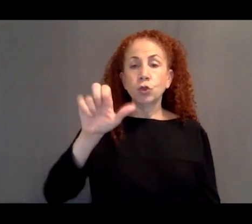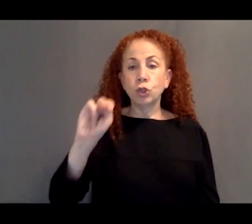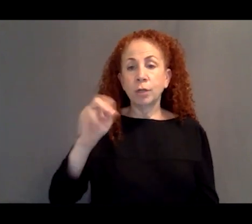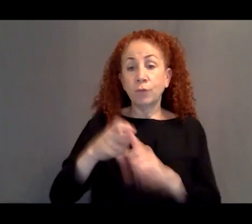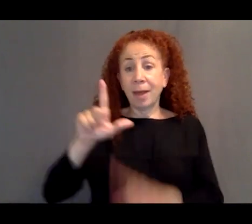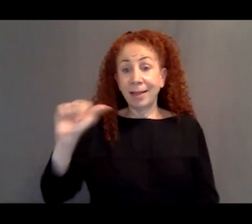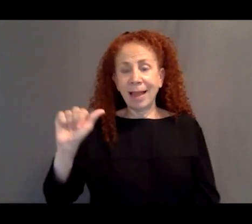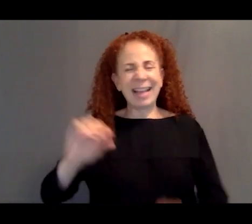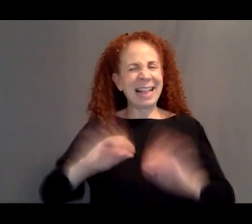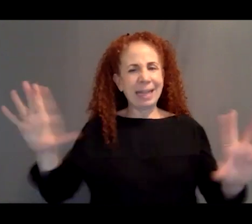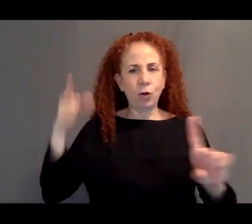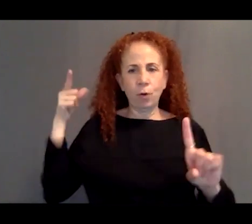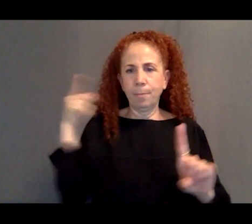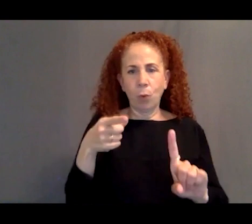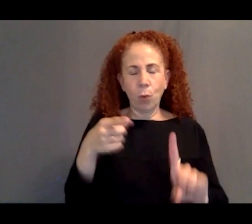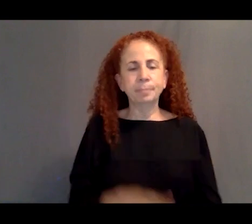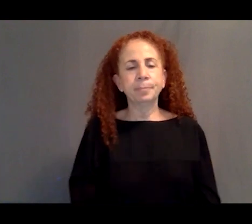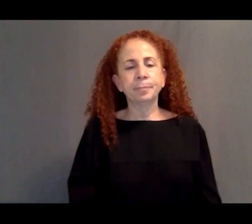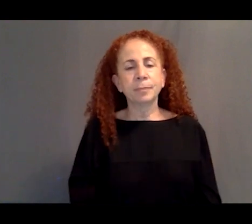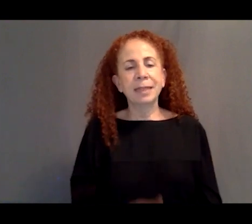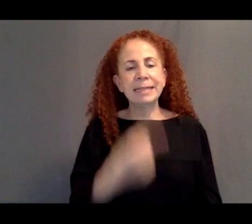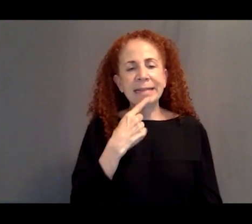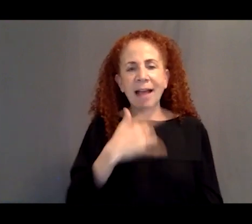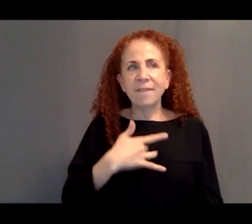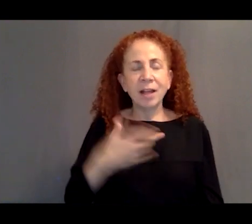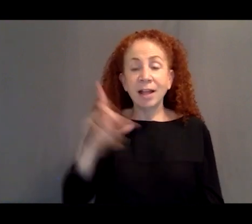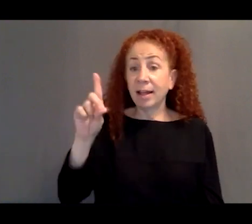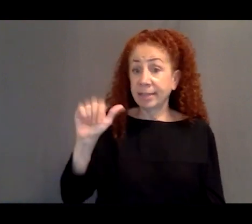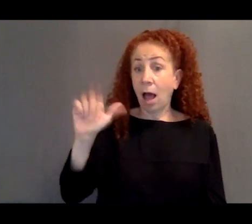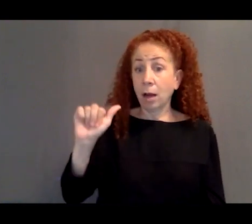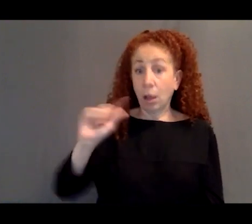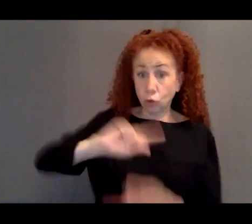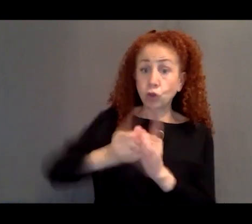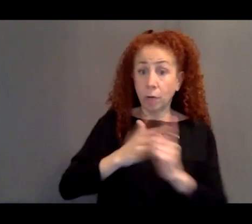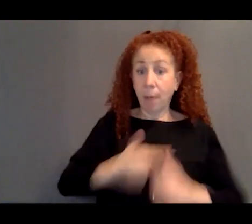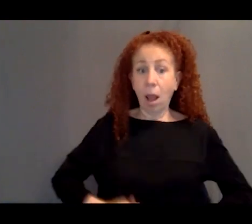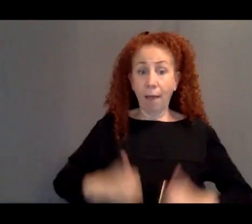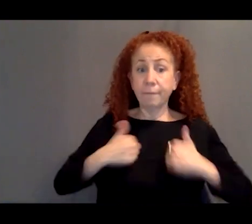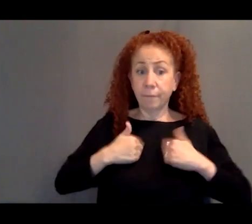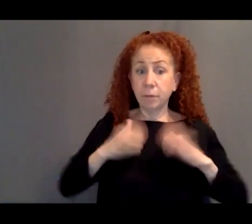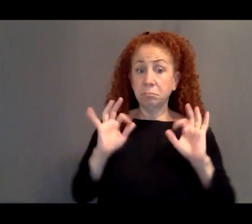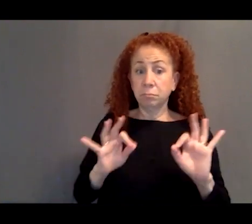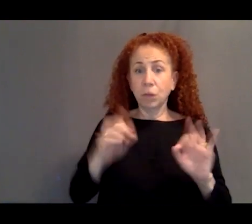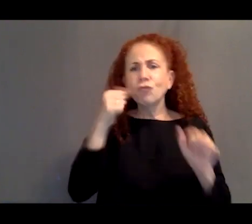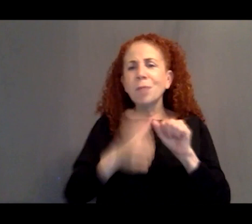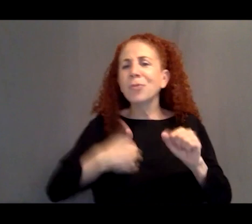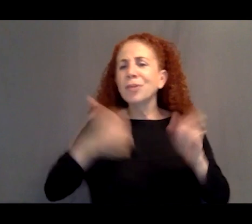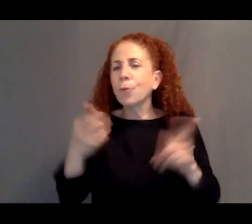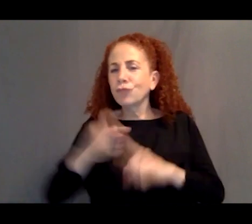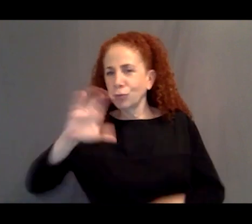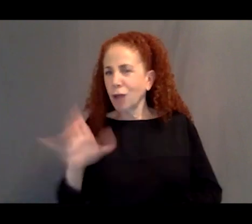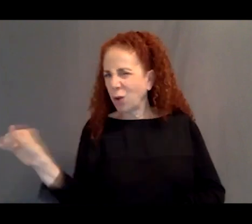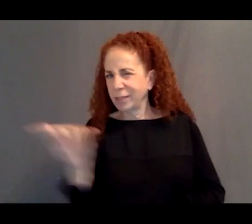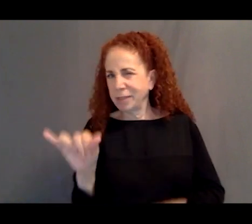puts this crystal clear. She said, I feel like DACA changed my life. Remember the young person from Chicago